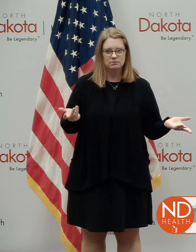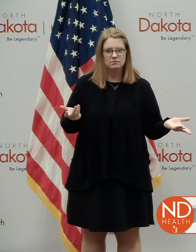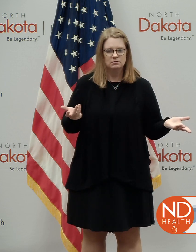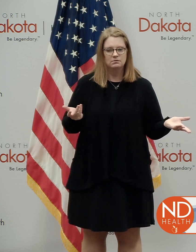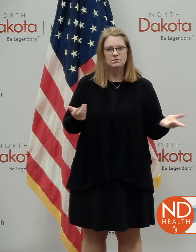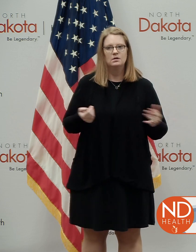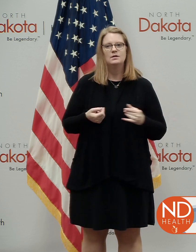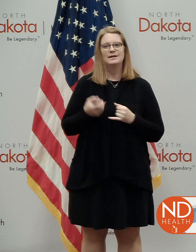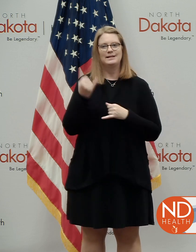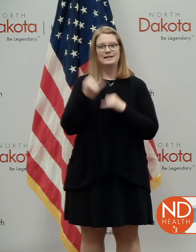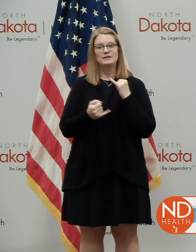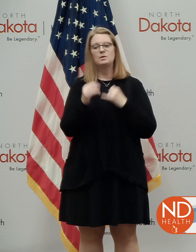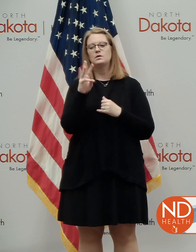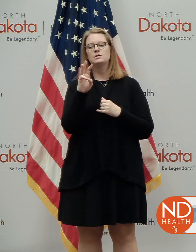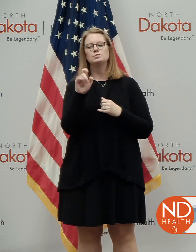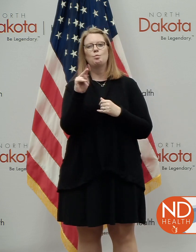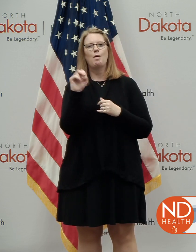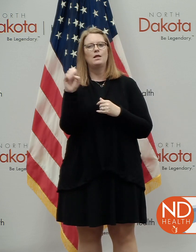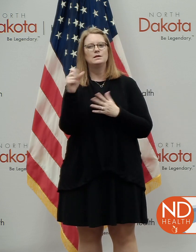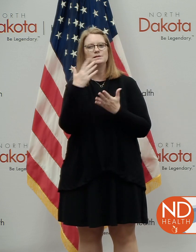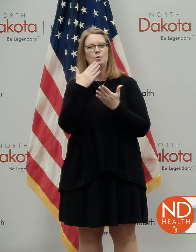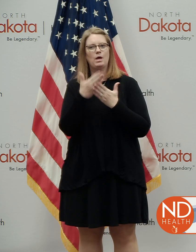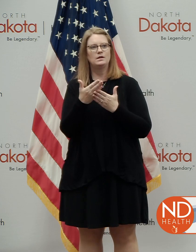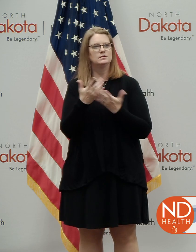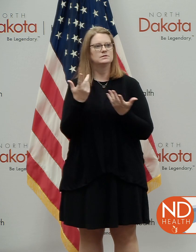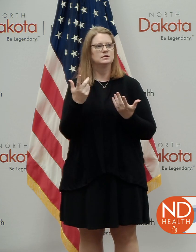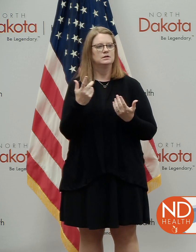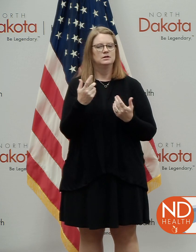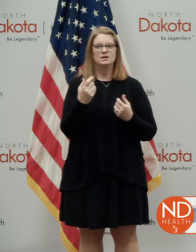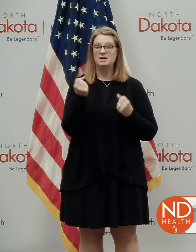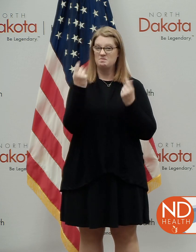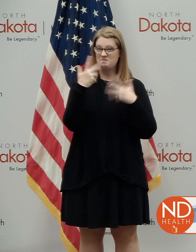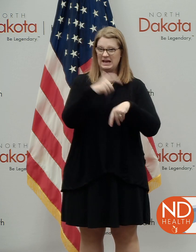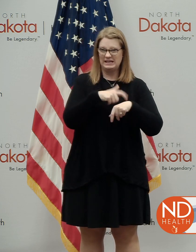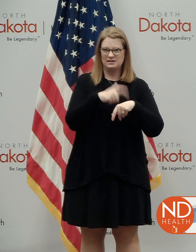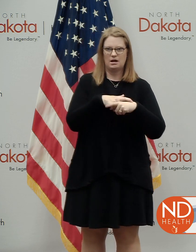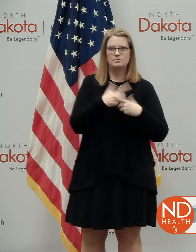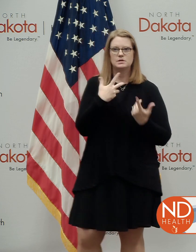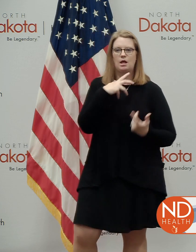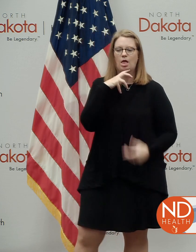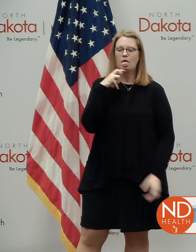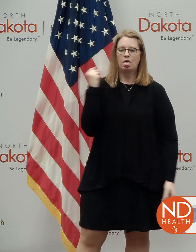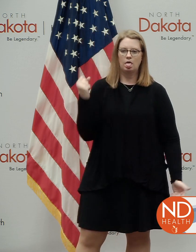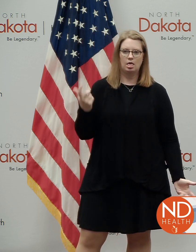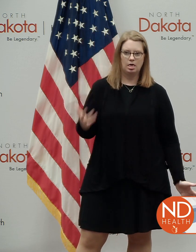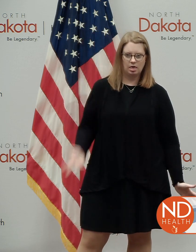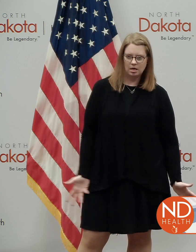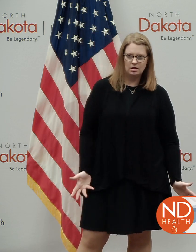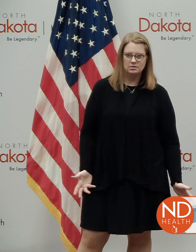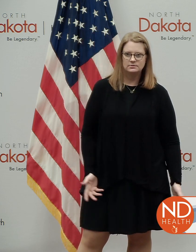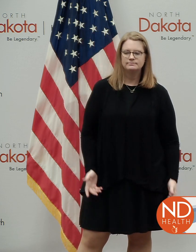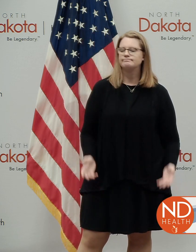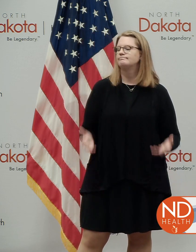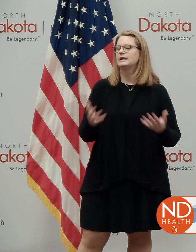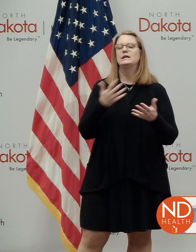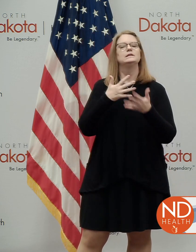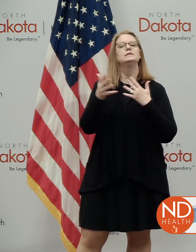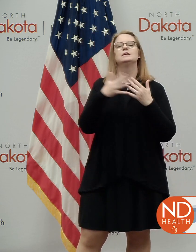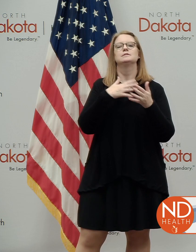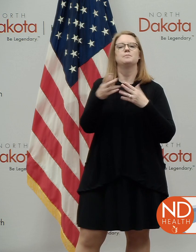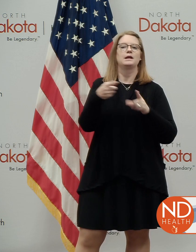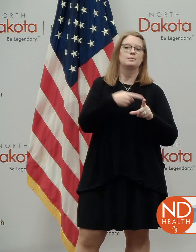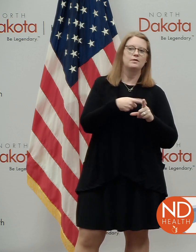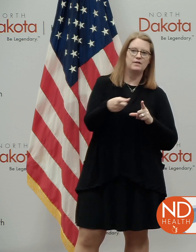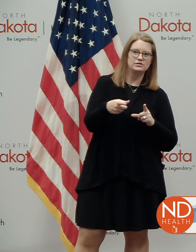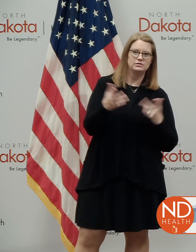Last thing, and that is wellness. I heard burnout mentioned multiple times today. It doesn't matter what profession. Healthcare